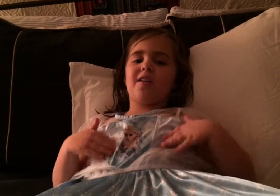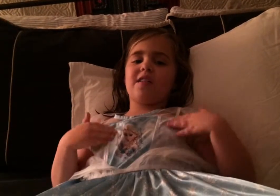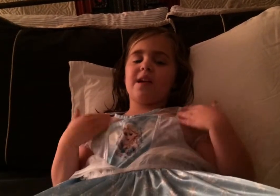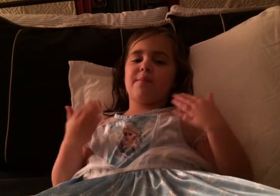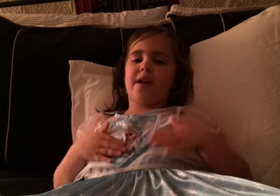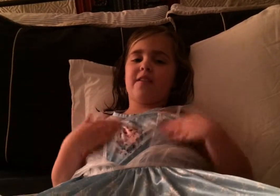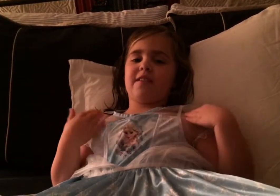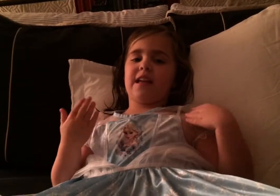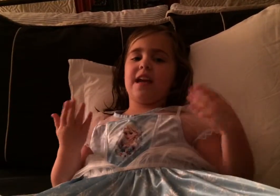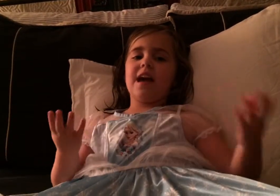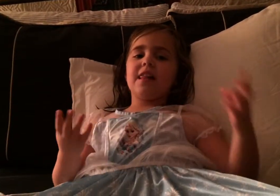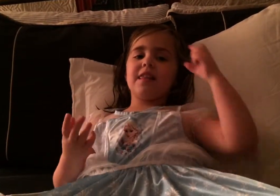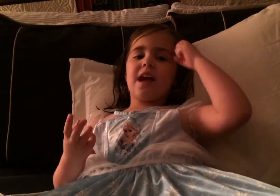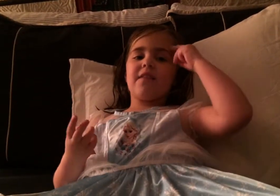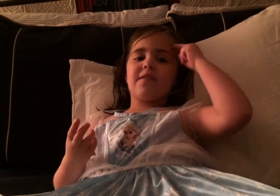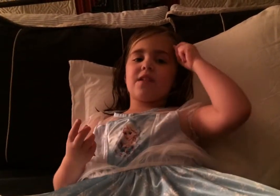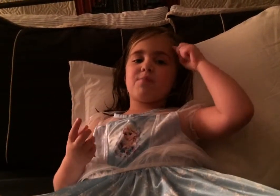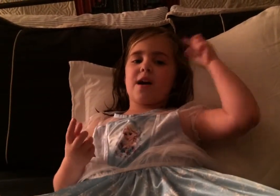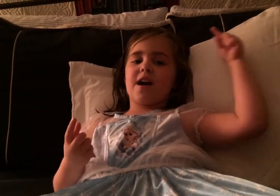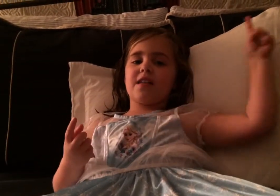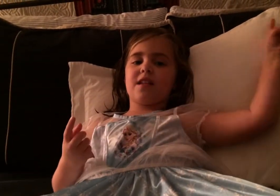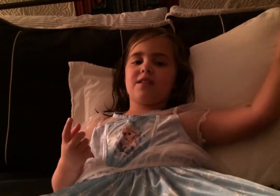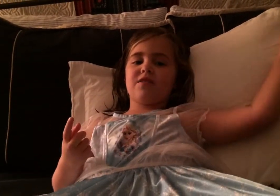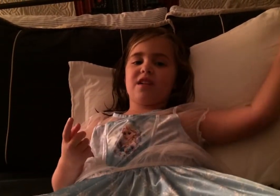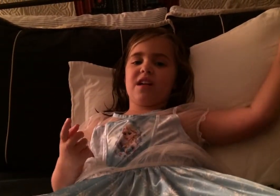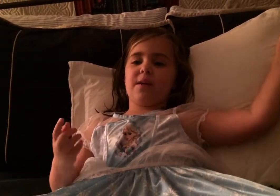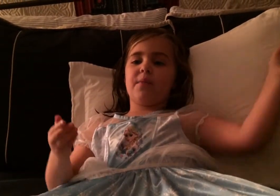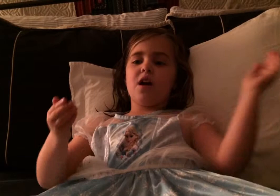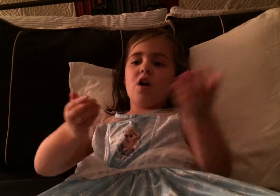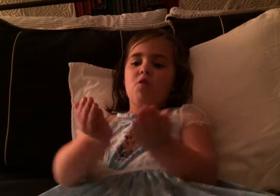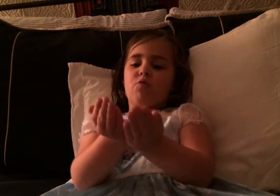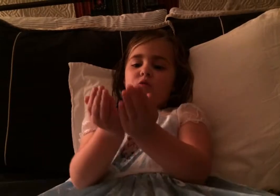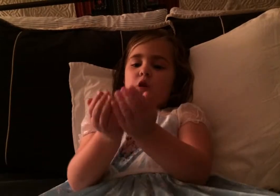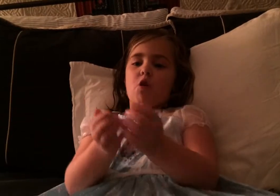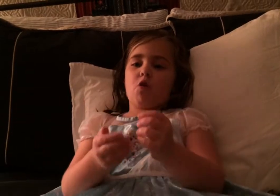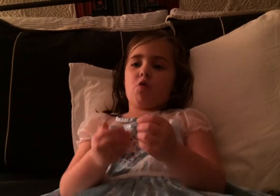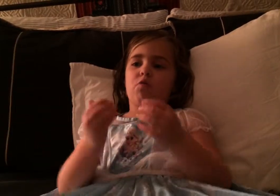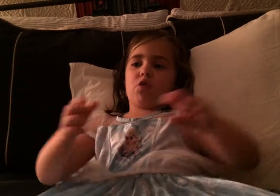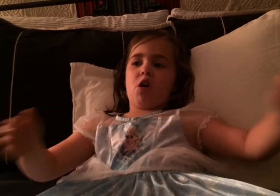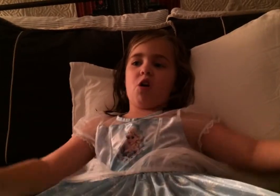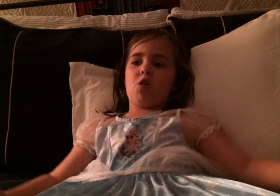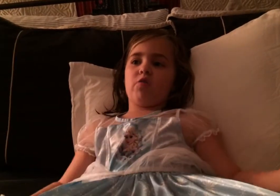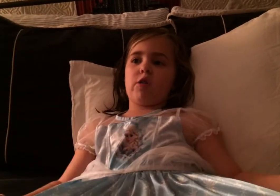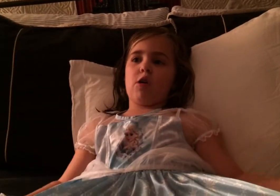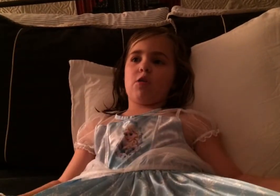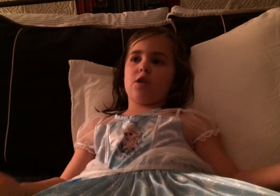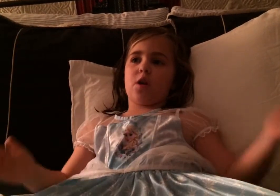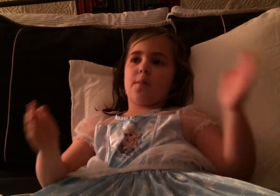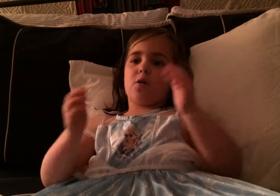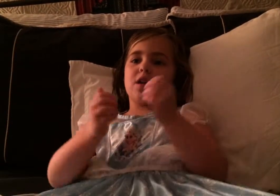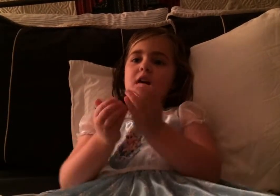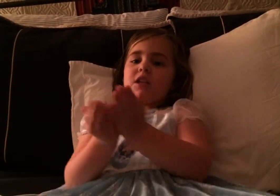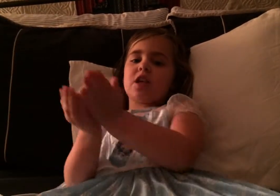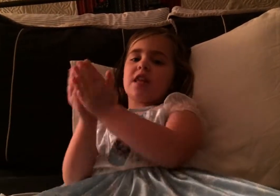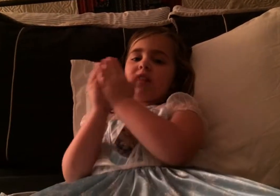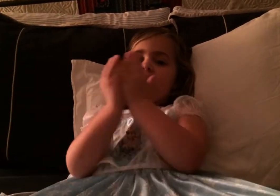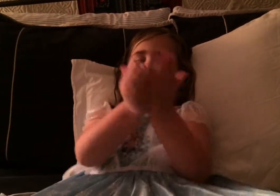merrily, merrily, merrily. Life is but a dream. Row, ro, row your boat. Gently